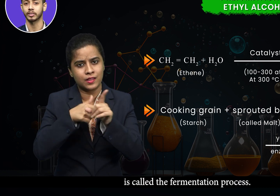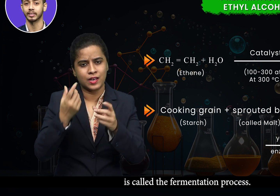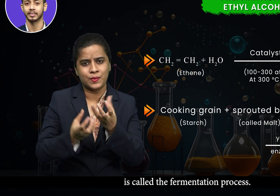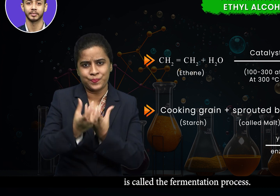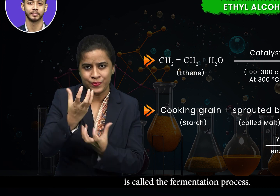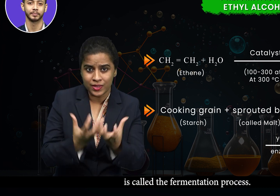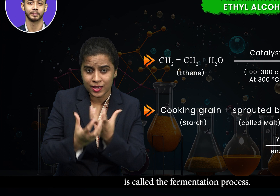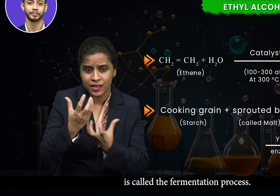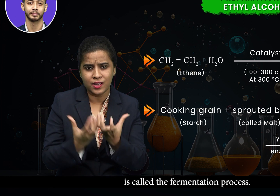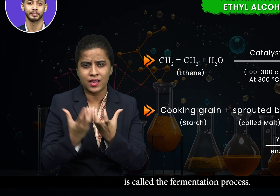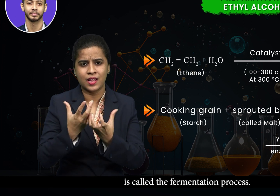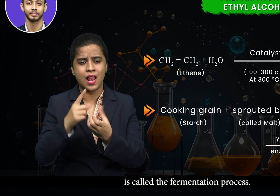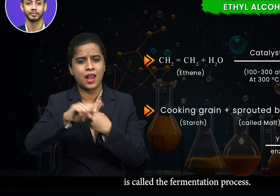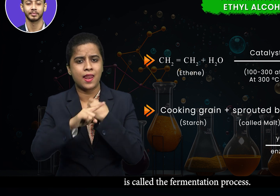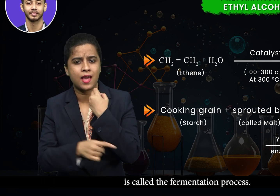fermentation process.